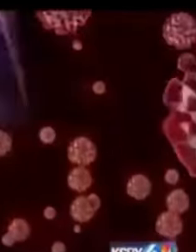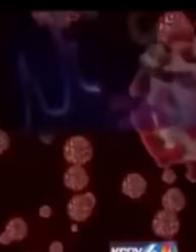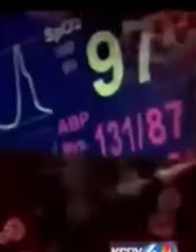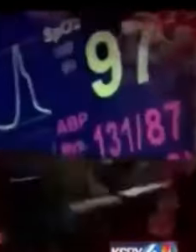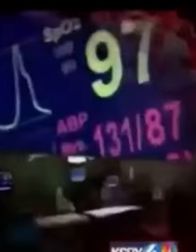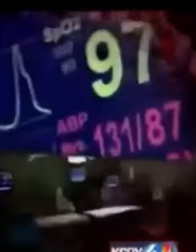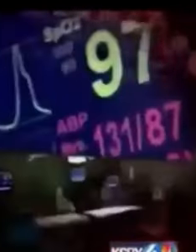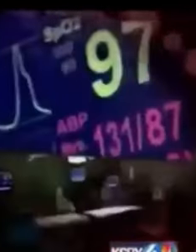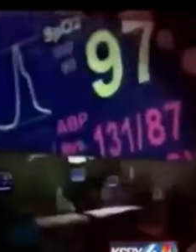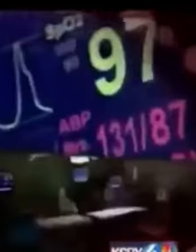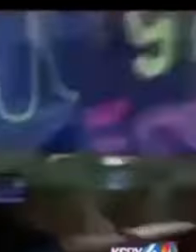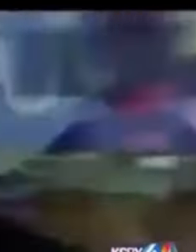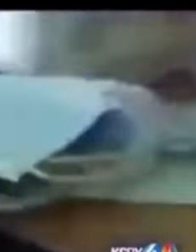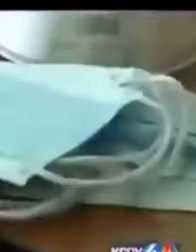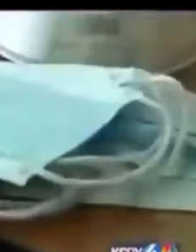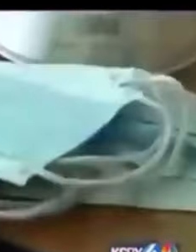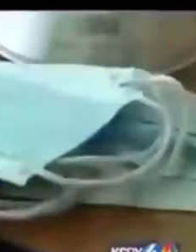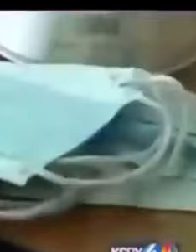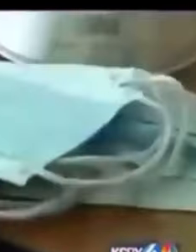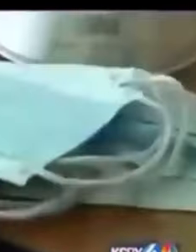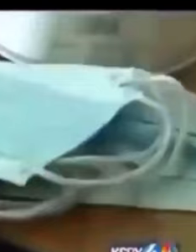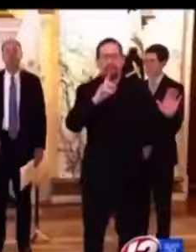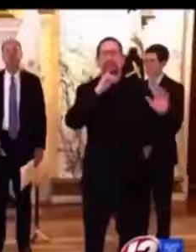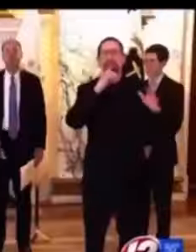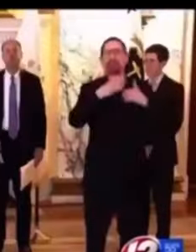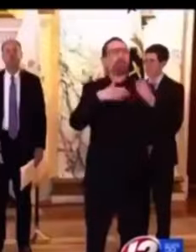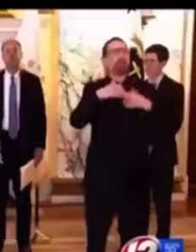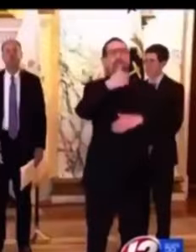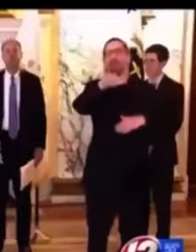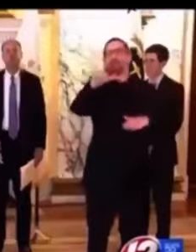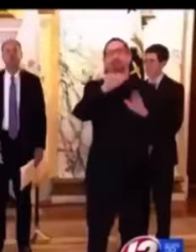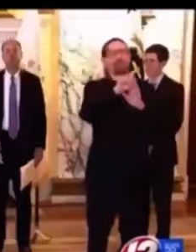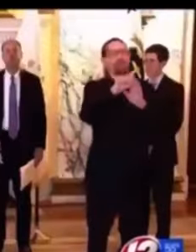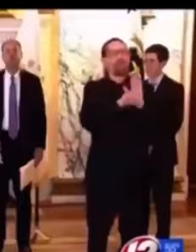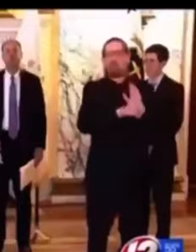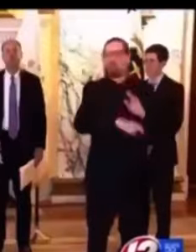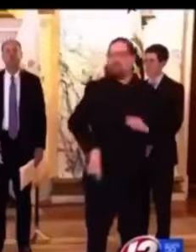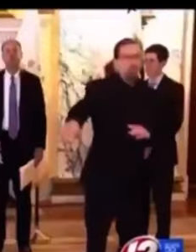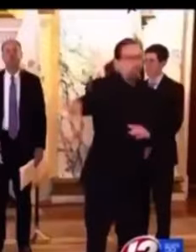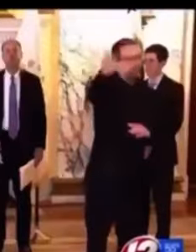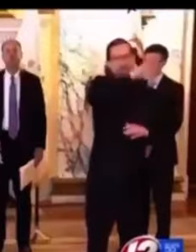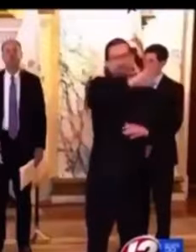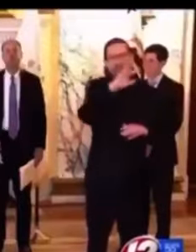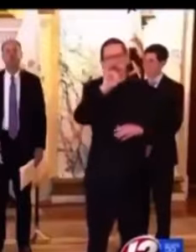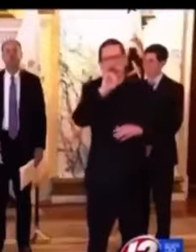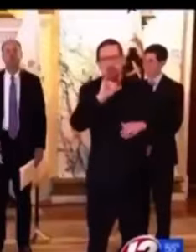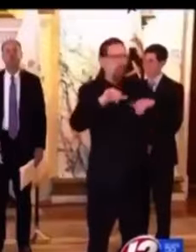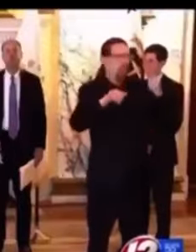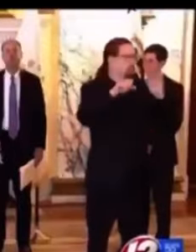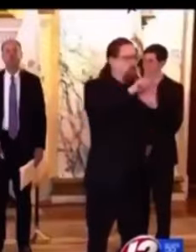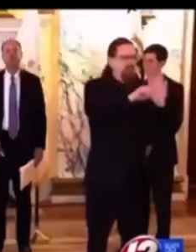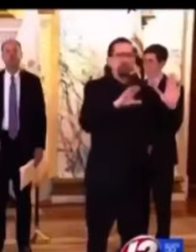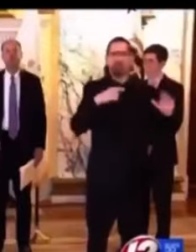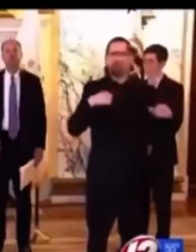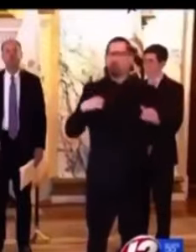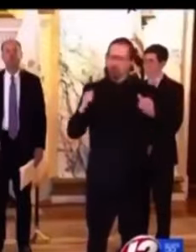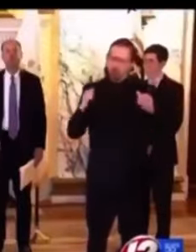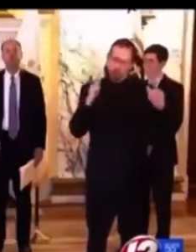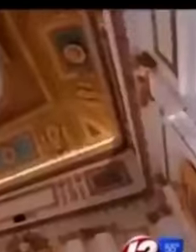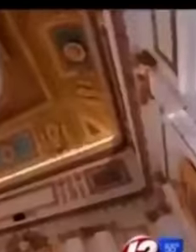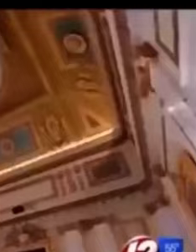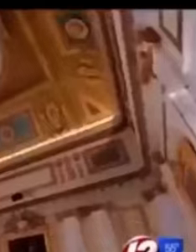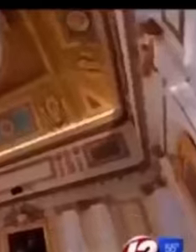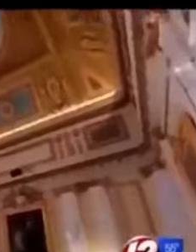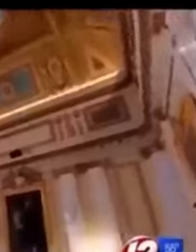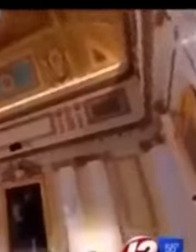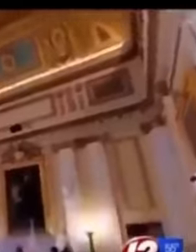Obispo County, bringing the total number to 33. All troopers will be professional, polite, and we'll treat everyone with dignity and respect.